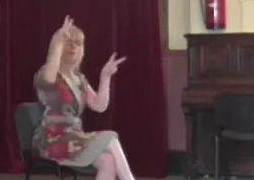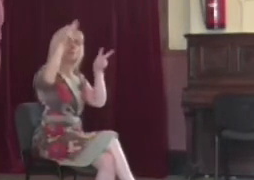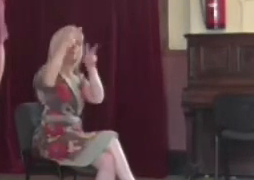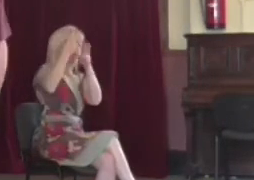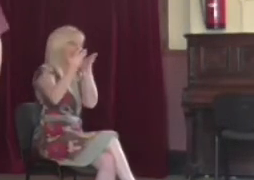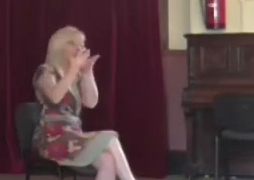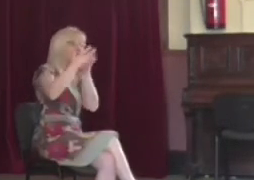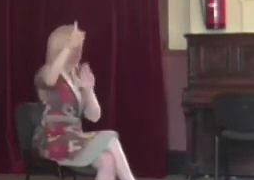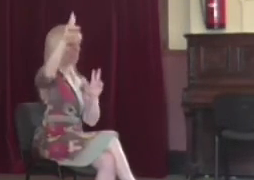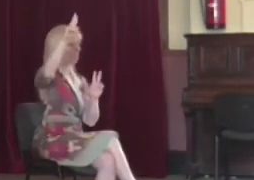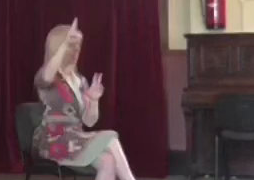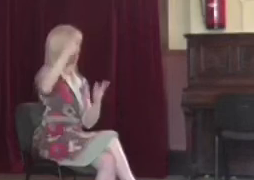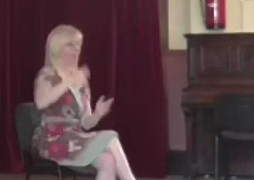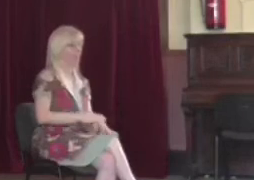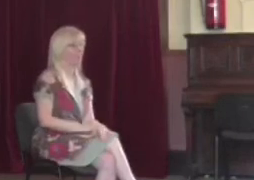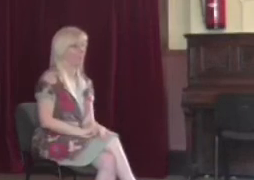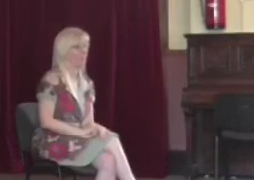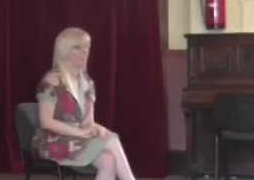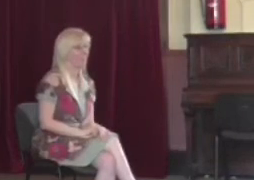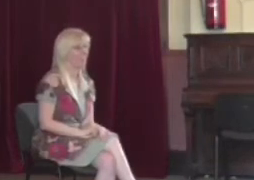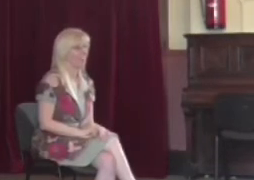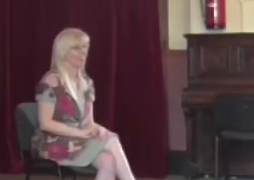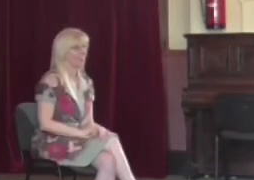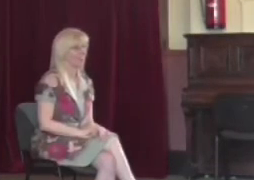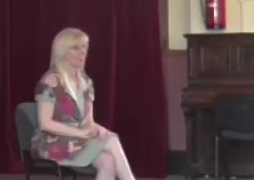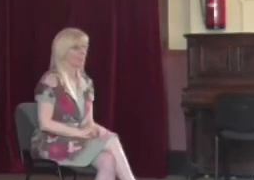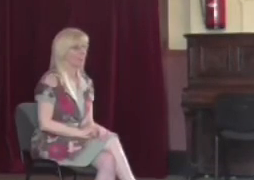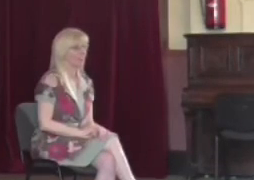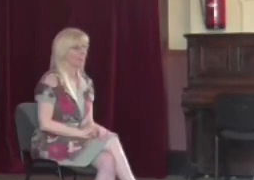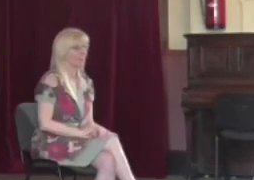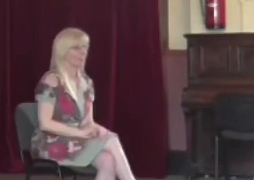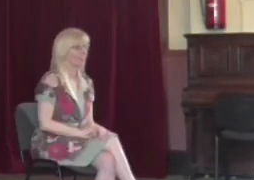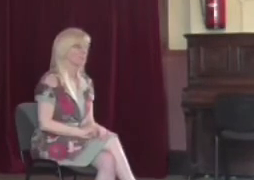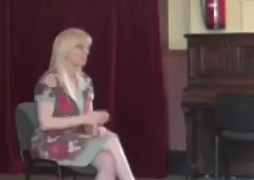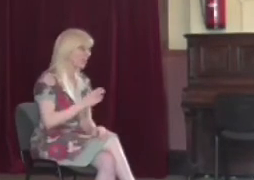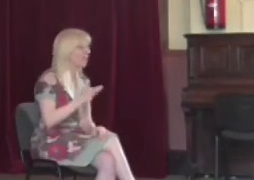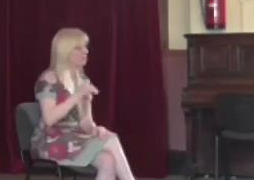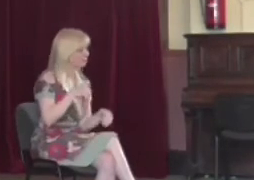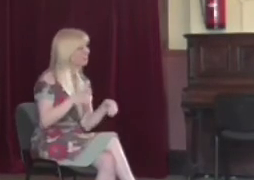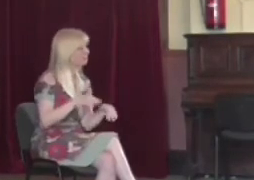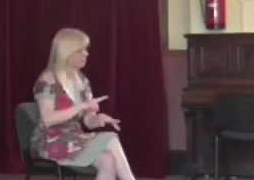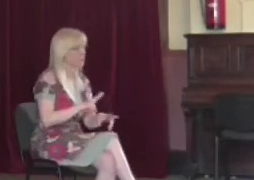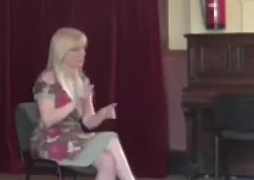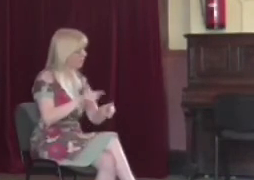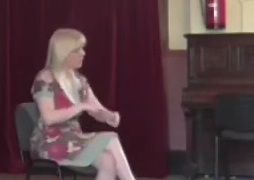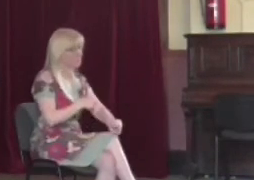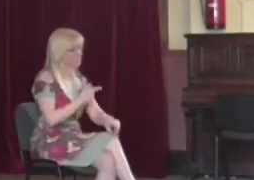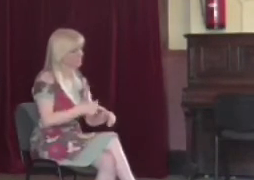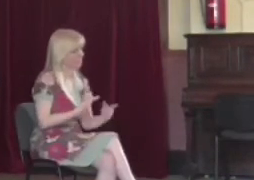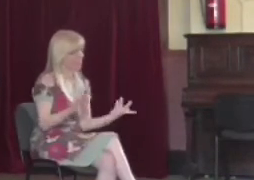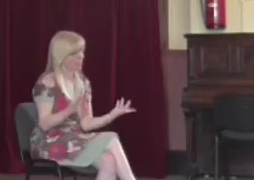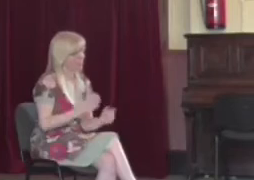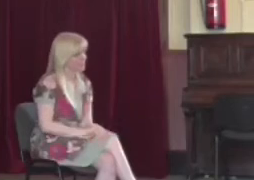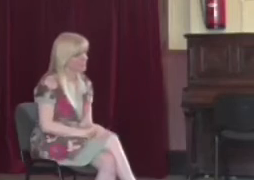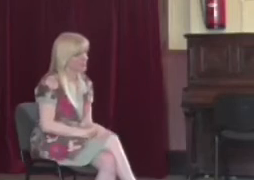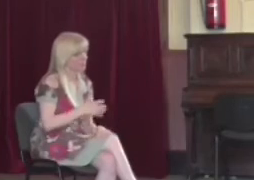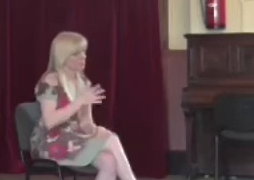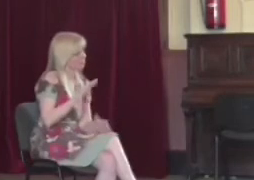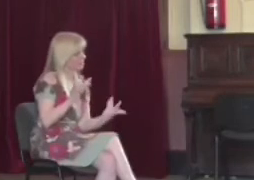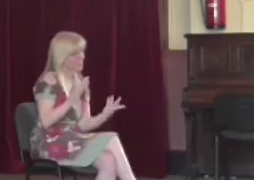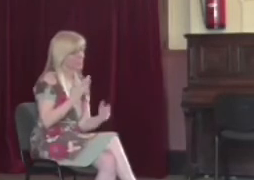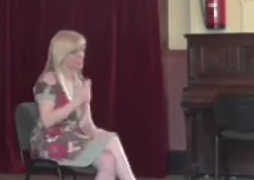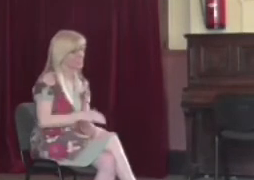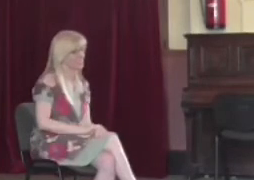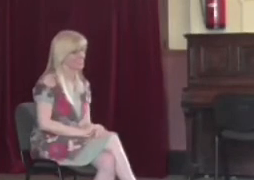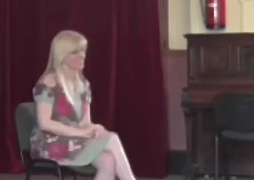Are you hopeful one day that you may become a worship leader? It's great, Stan. That you